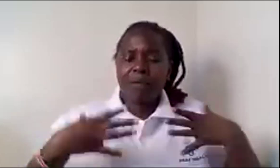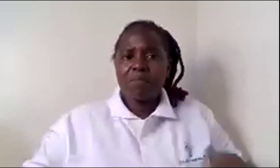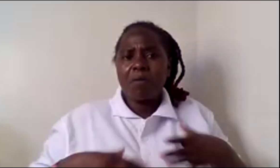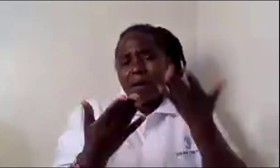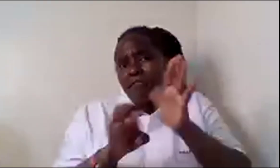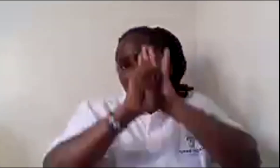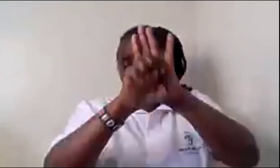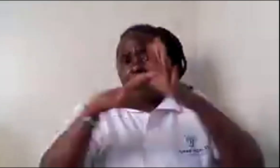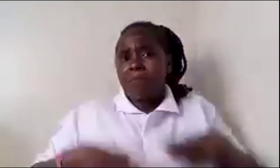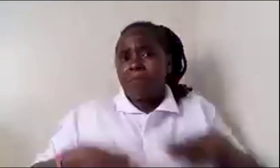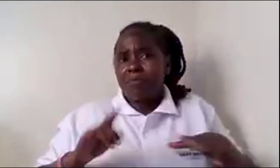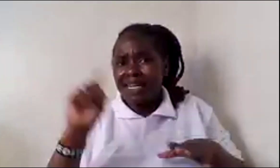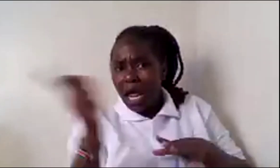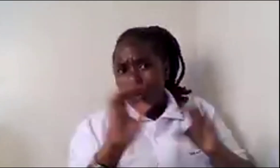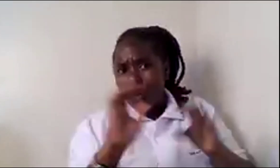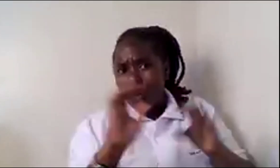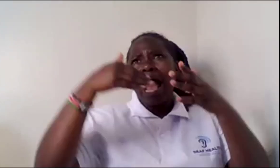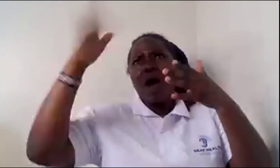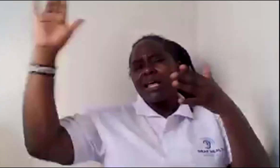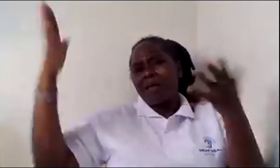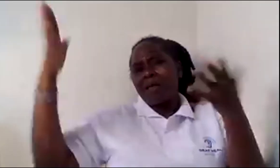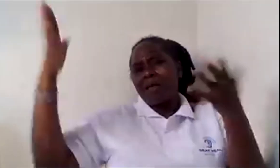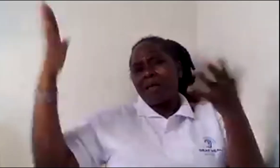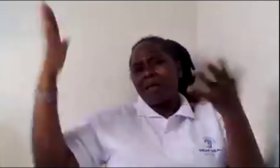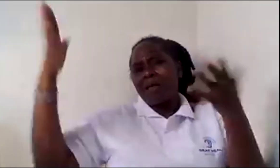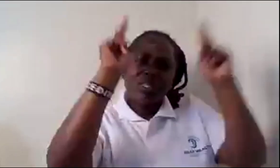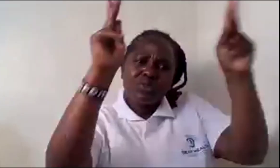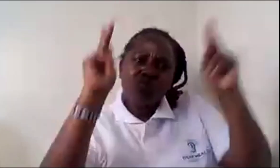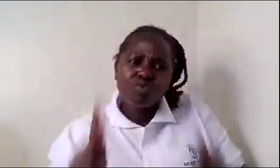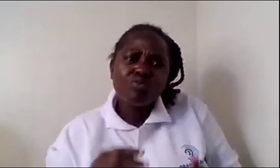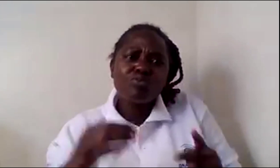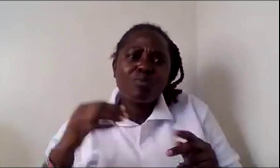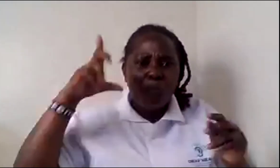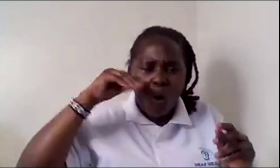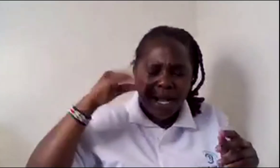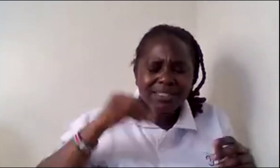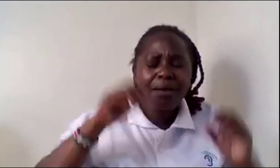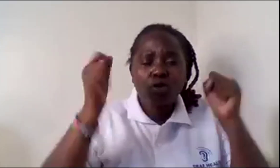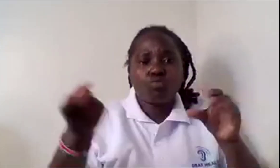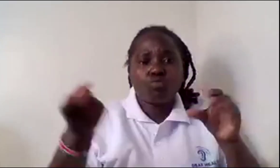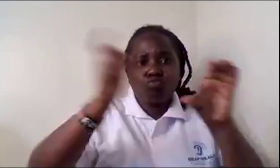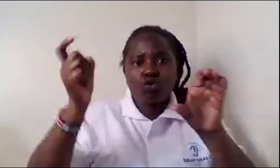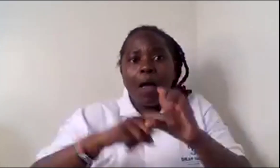in Nairobi, who are in Coast, Kisumu, can join in. But there are also always, of course, advantages of having a